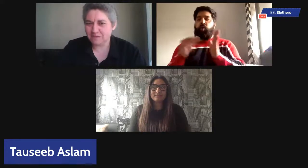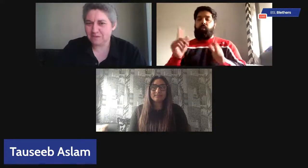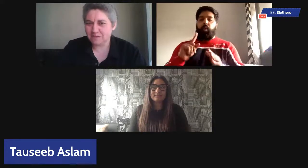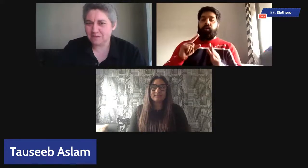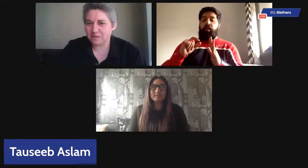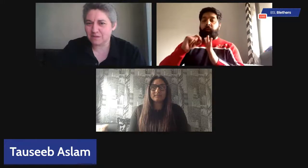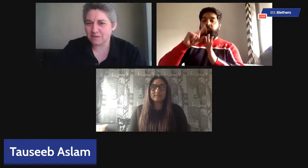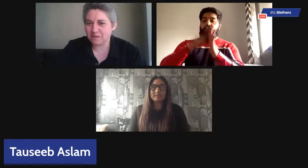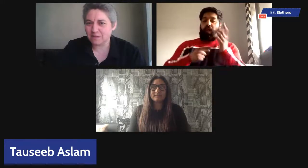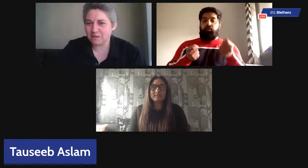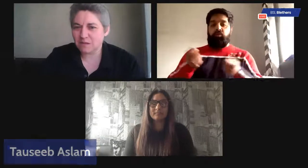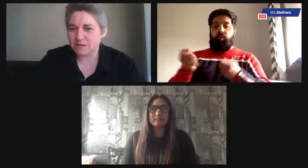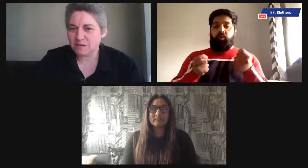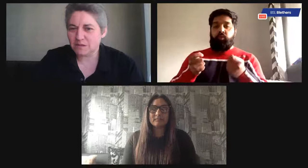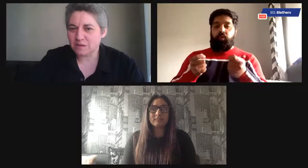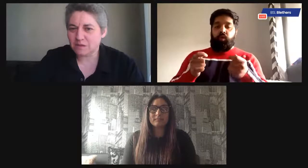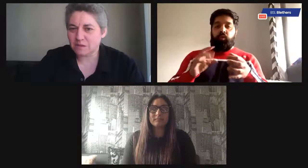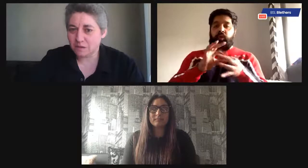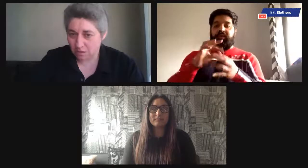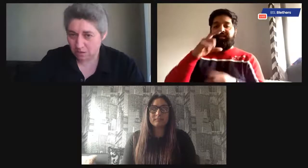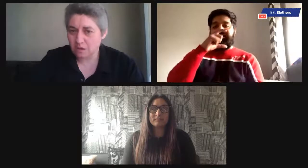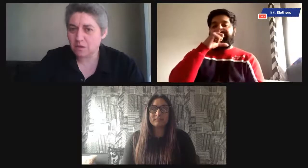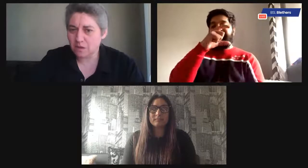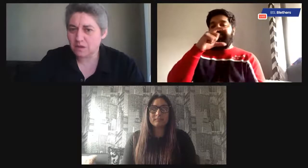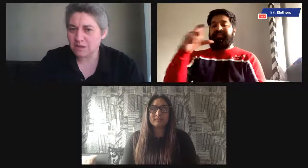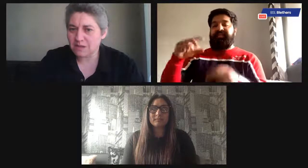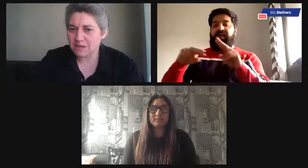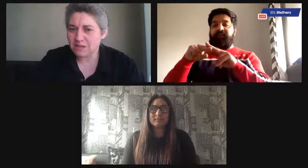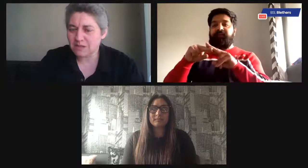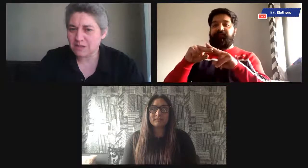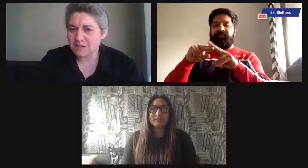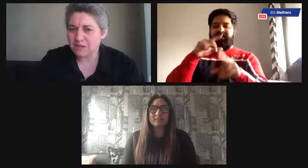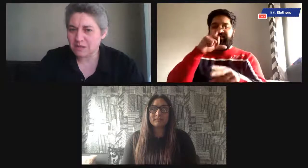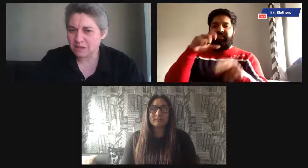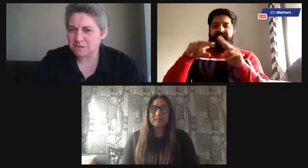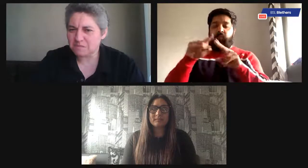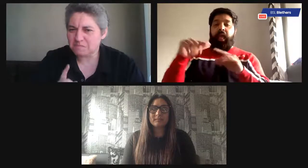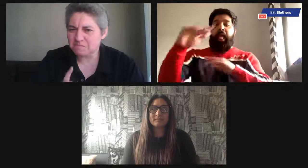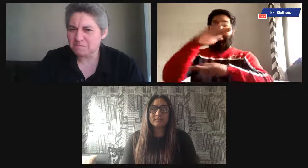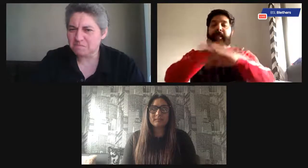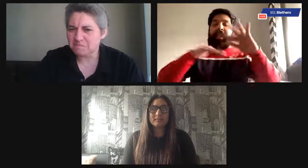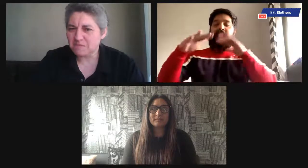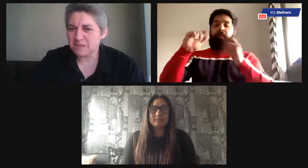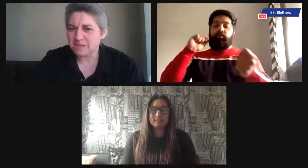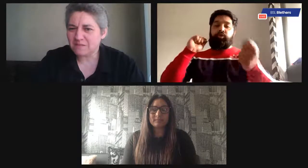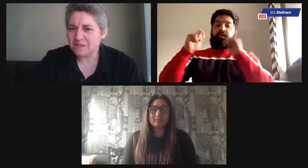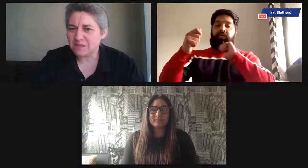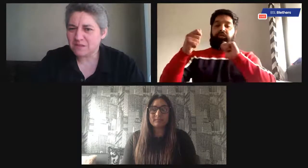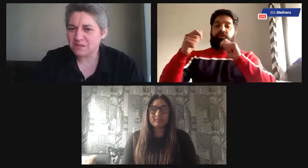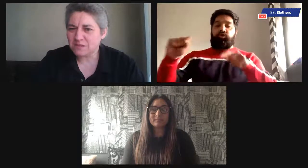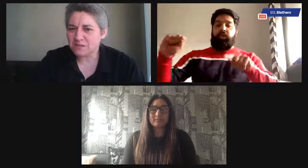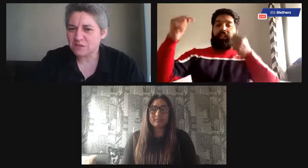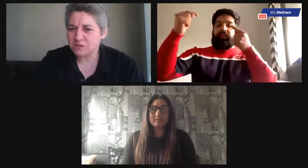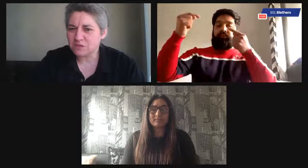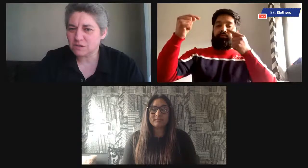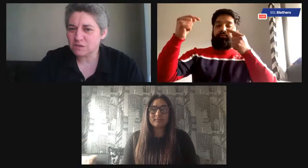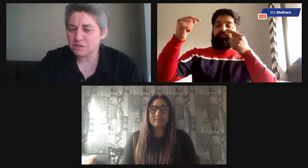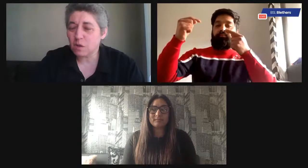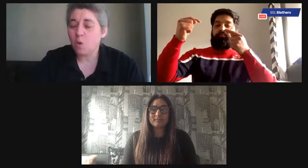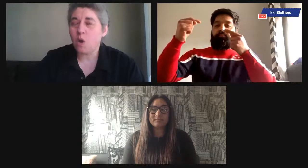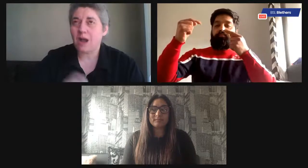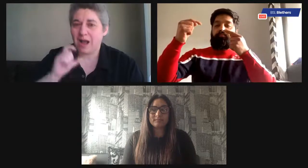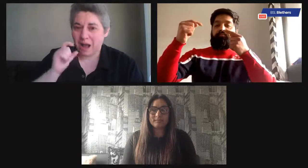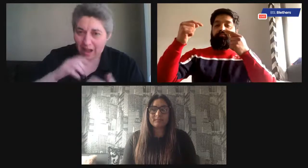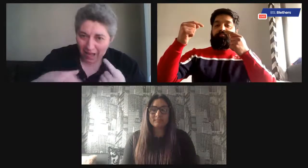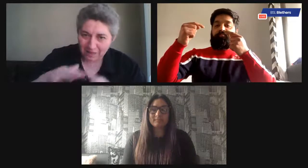Aslam, and I work in a project called CCF, and that stands for